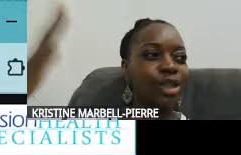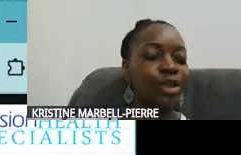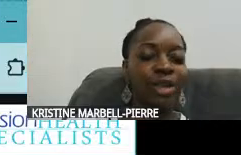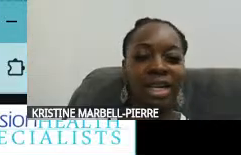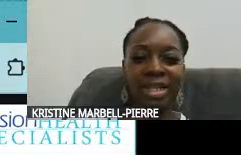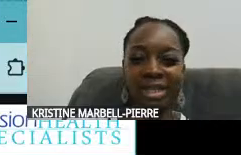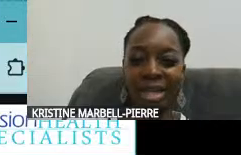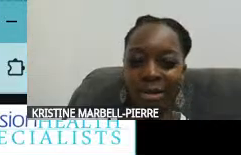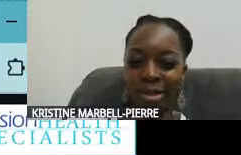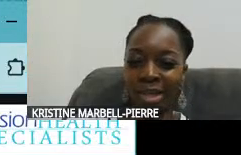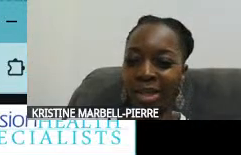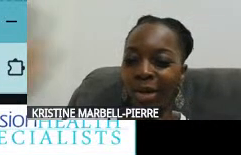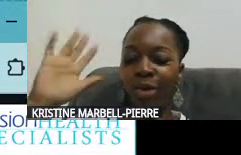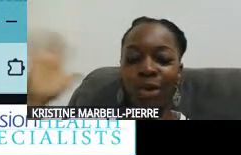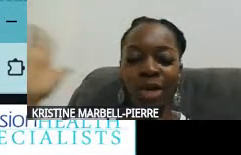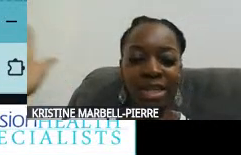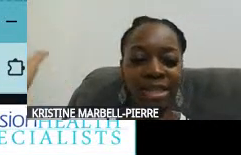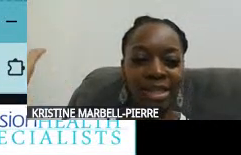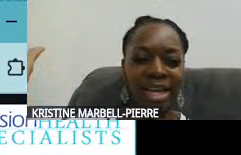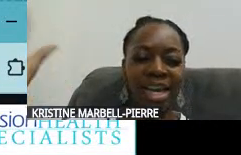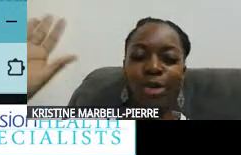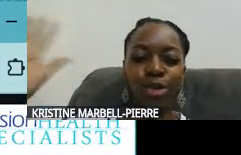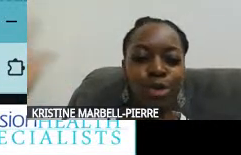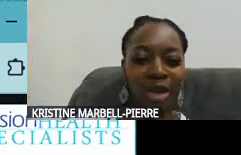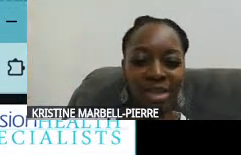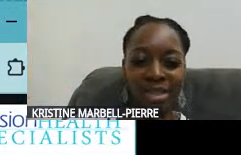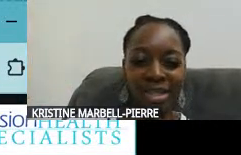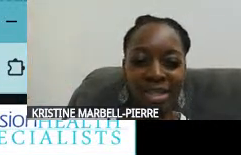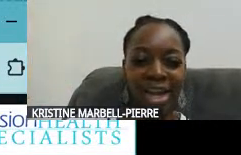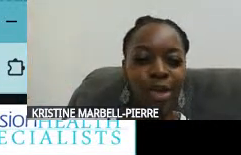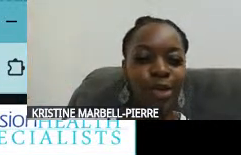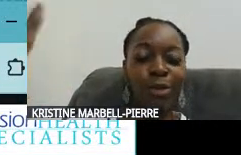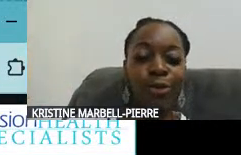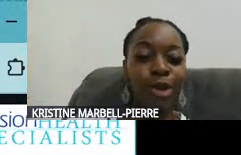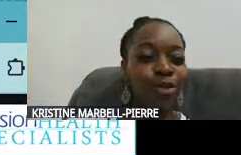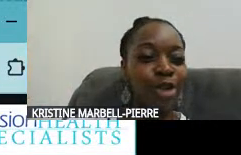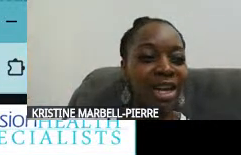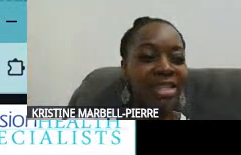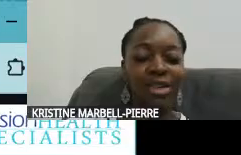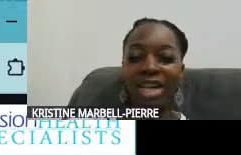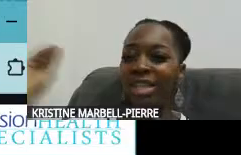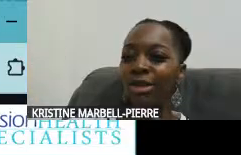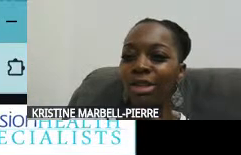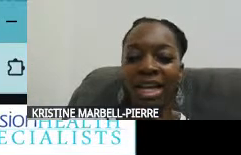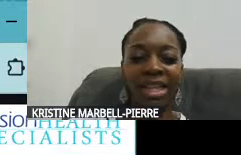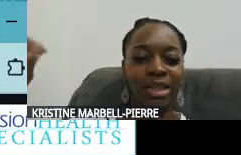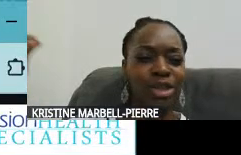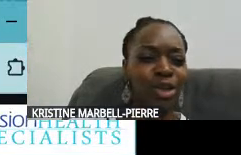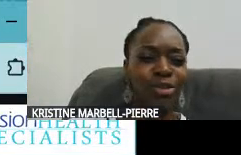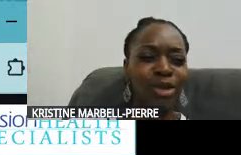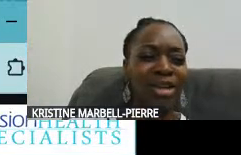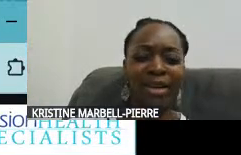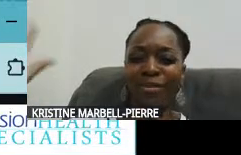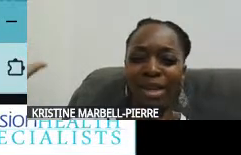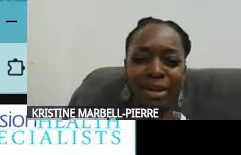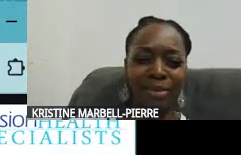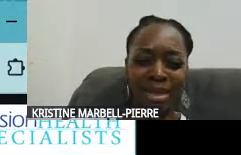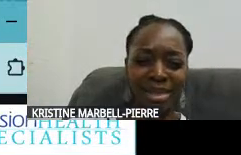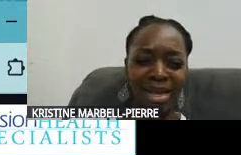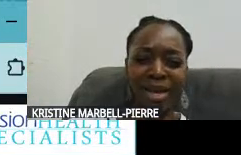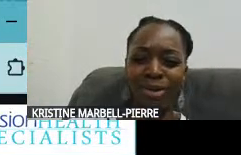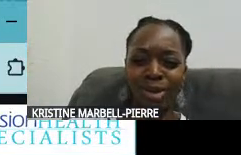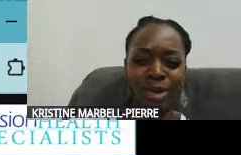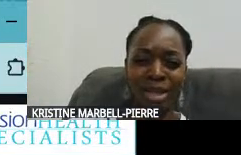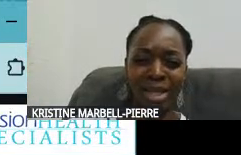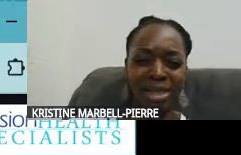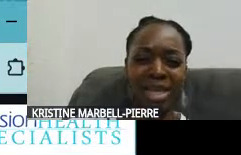the children are shouting, the noise is too much. Before you realize that you are shouting at the children, you're feeling